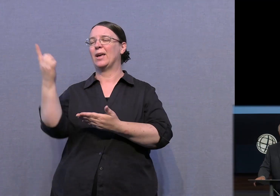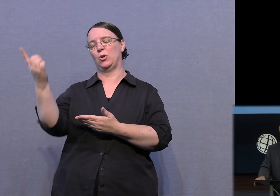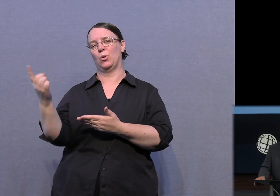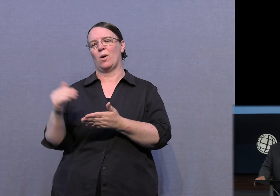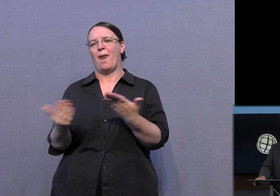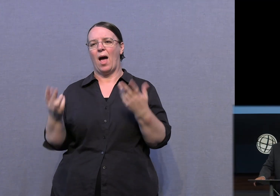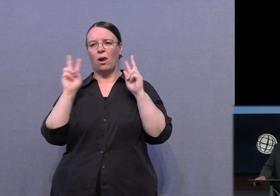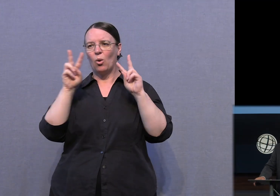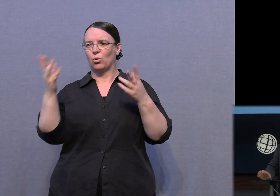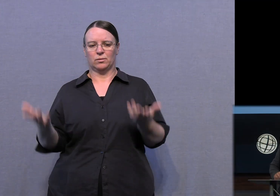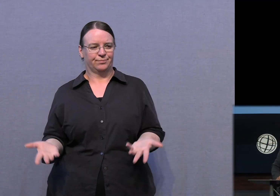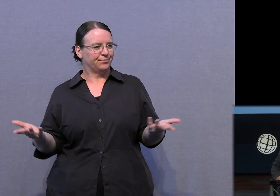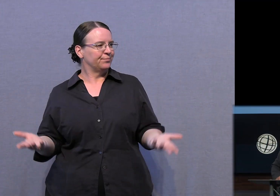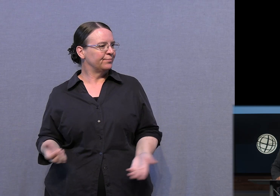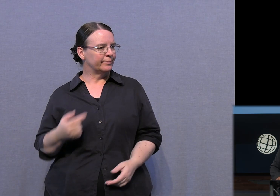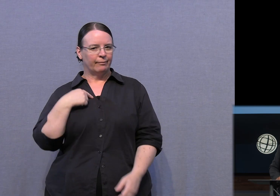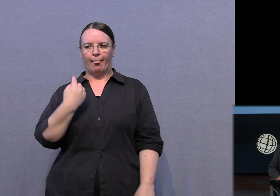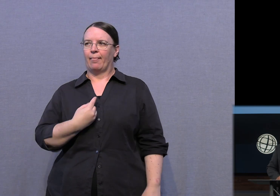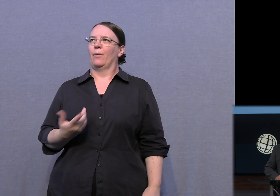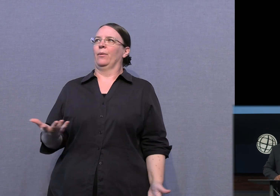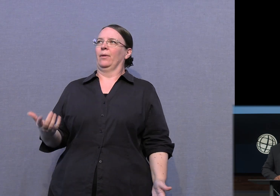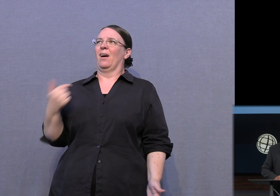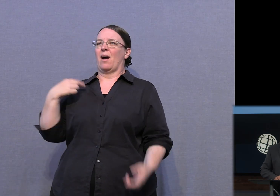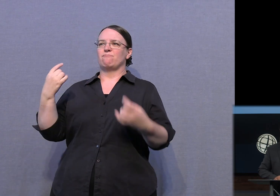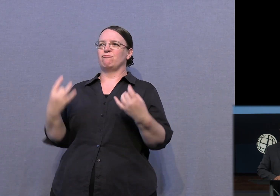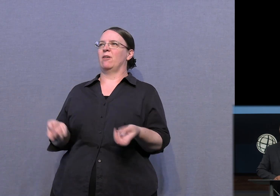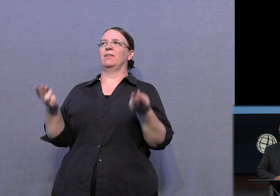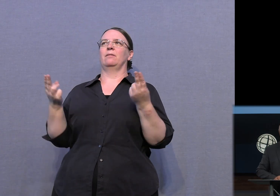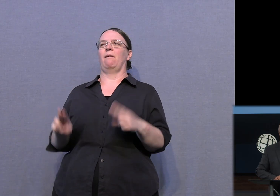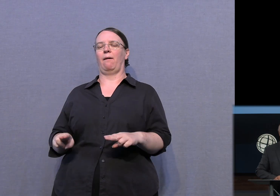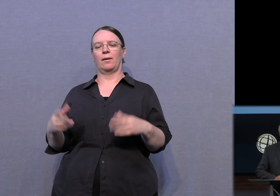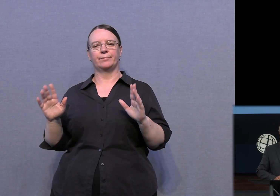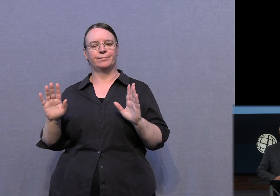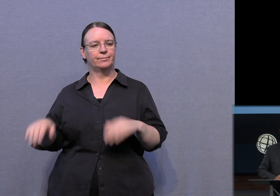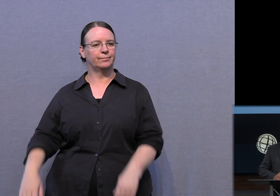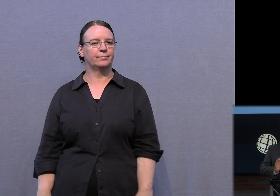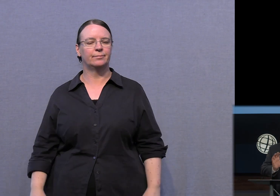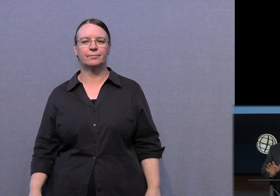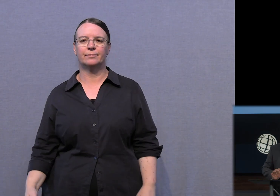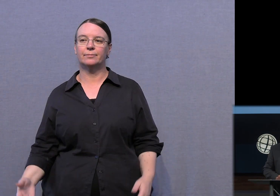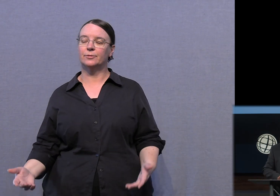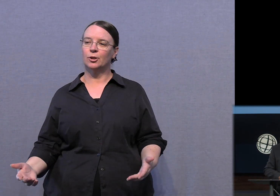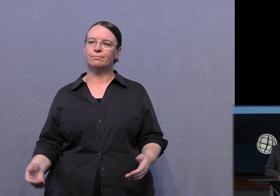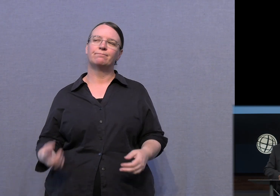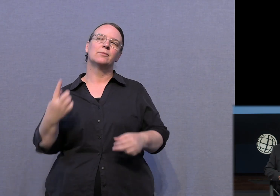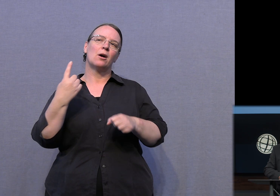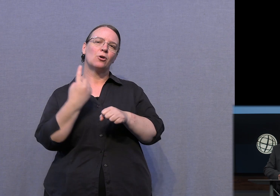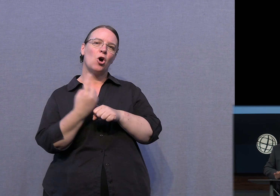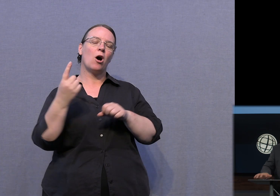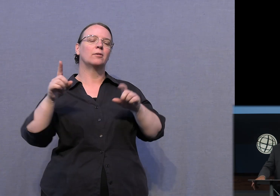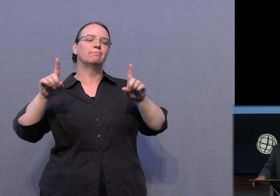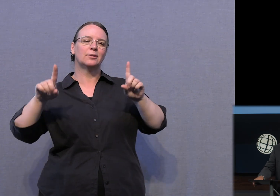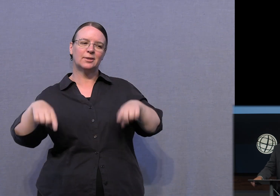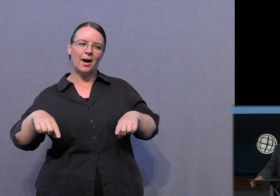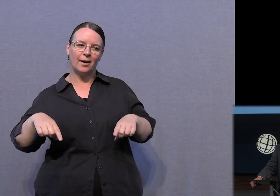of your people have been destroyed. I'm the only one left, and I'm getting ready to die myself. And so God began to speak to him in